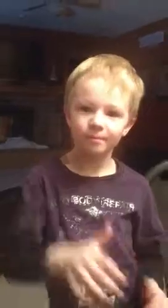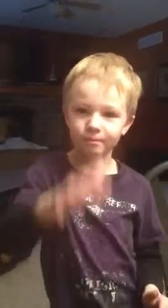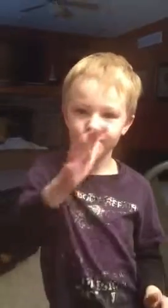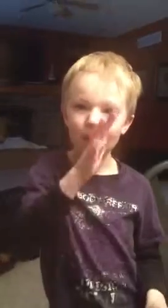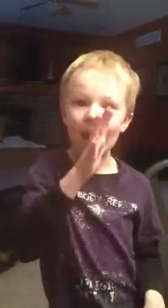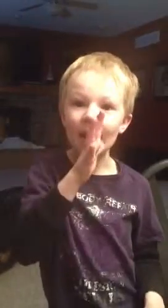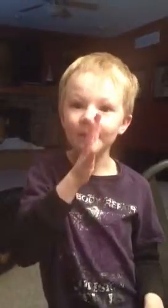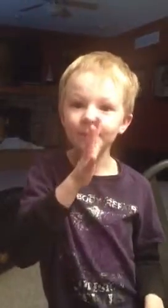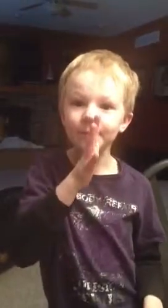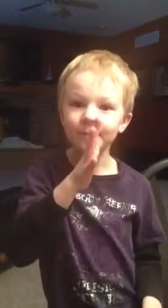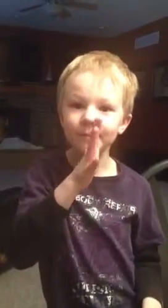Mom.